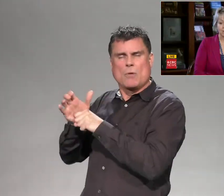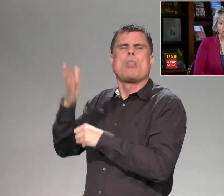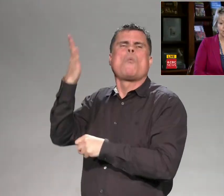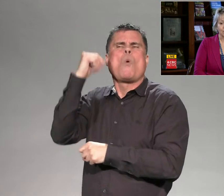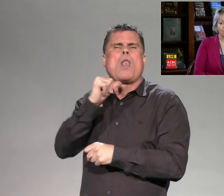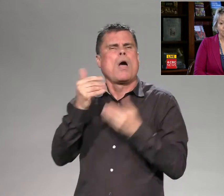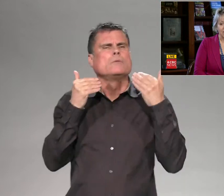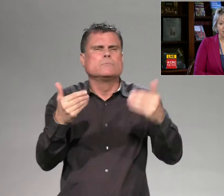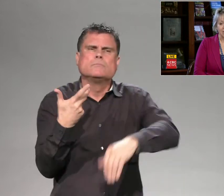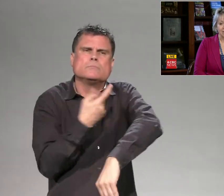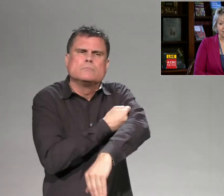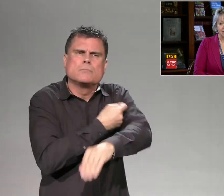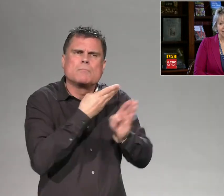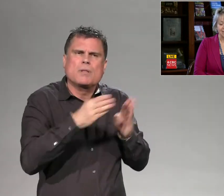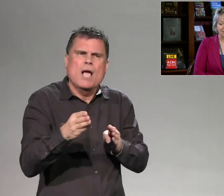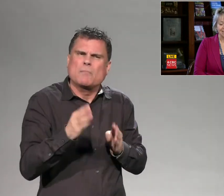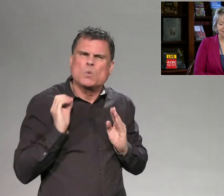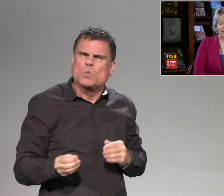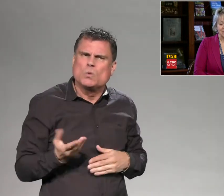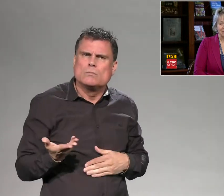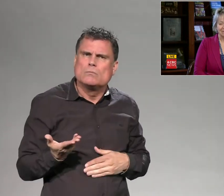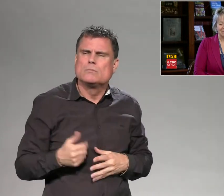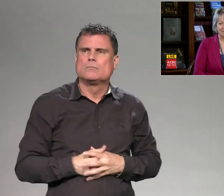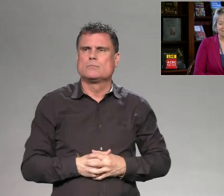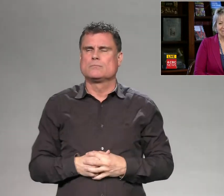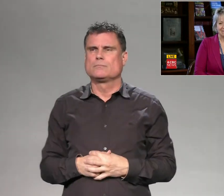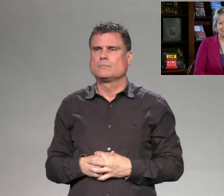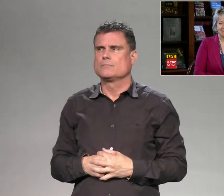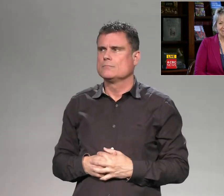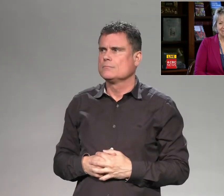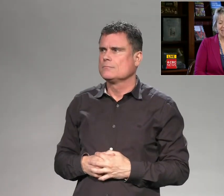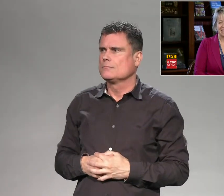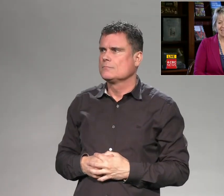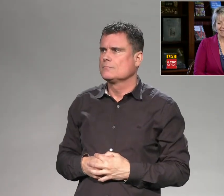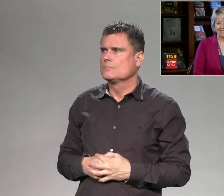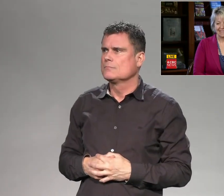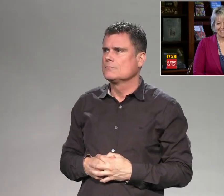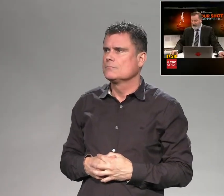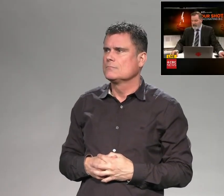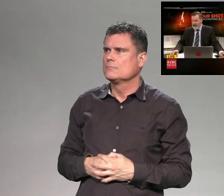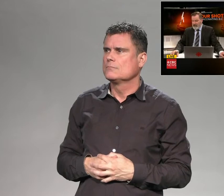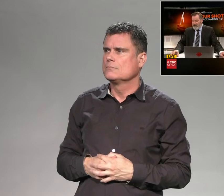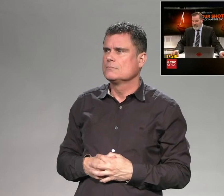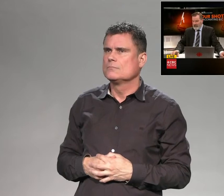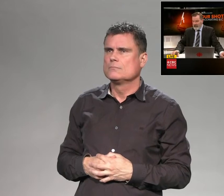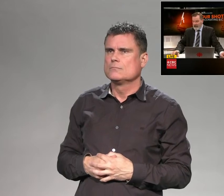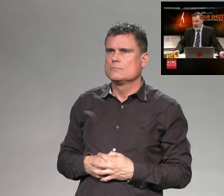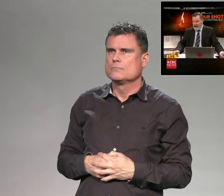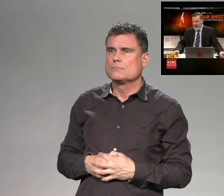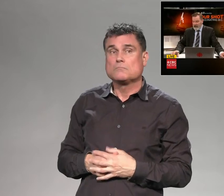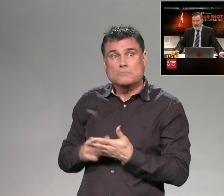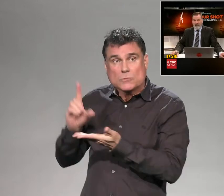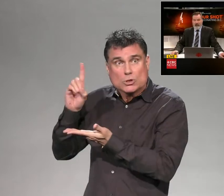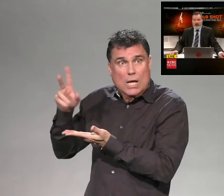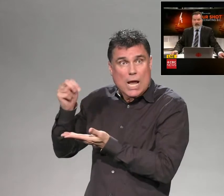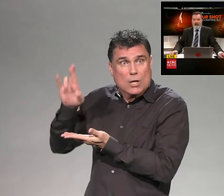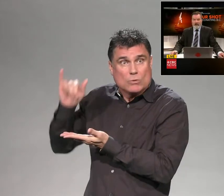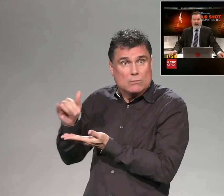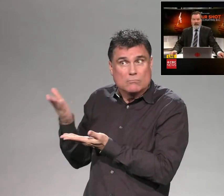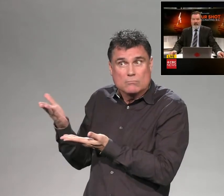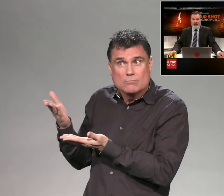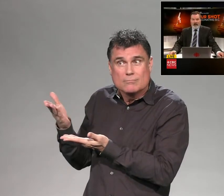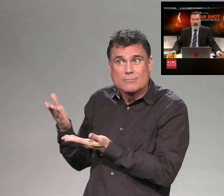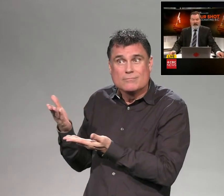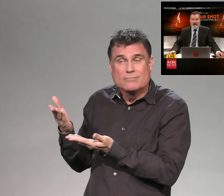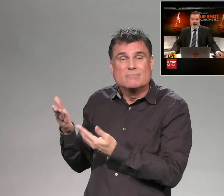And we are going to put this question to Dr. Henry, in fact. Dr. Henry, there you hear David and Eli yearning